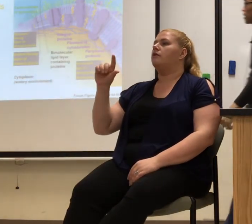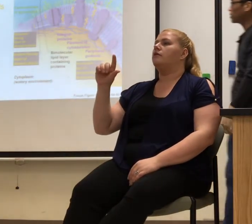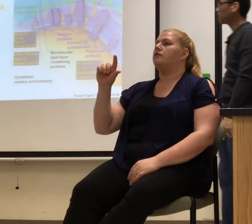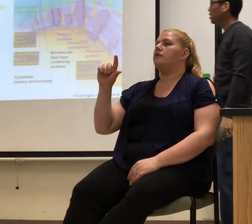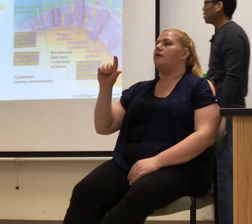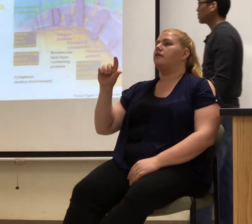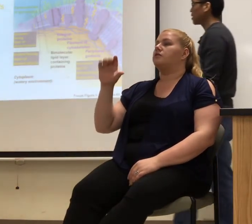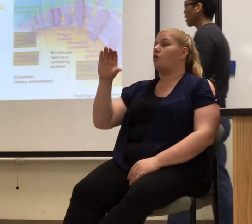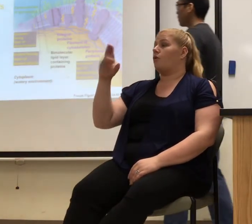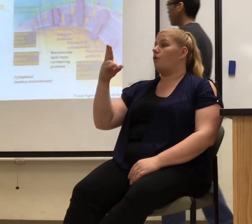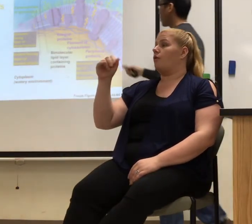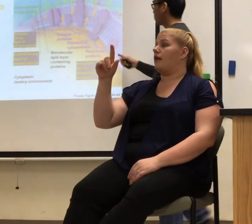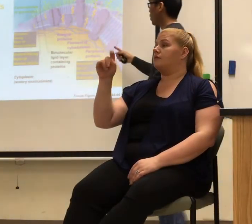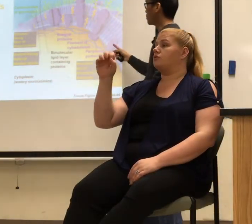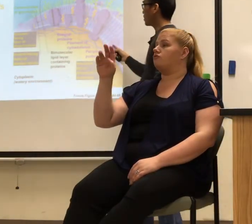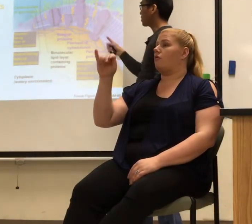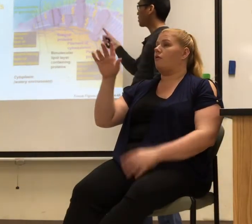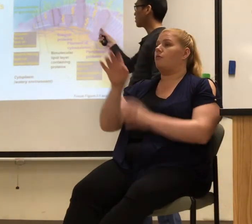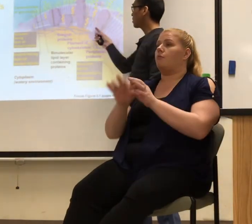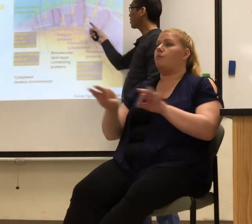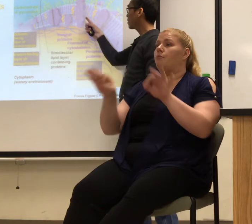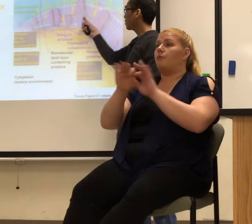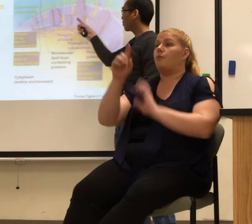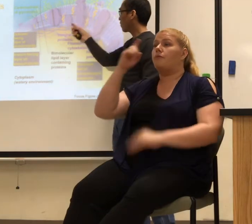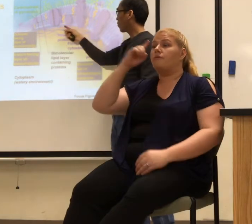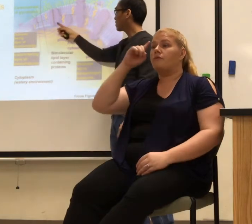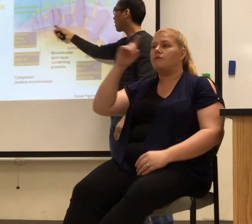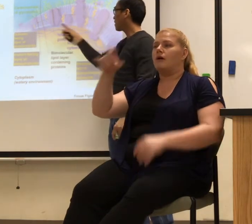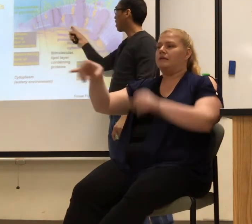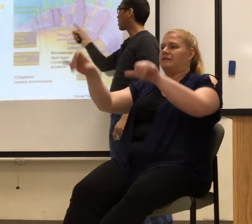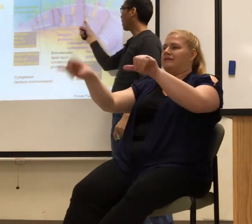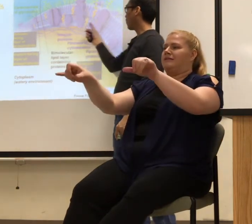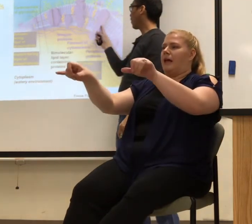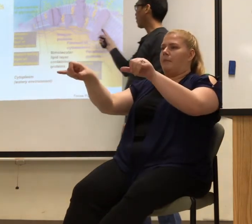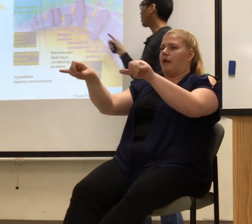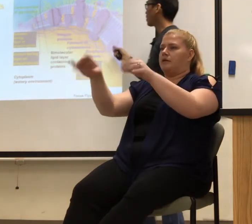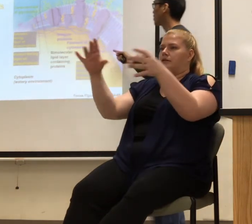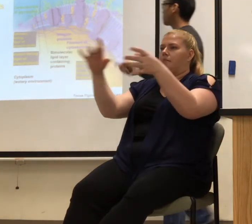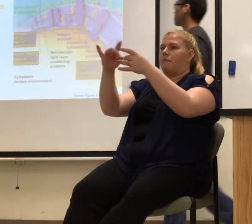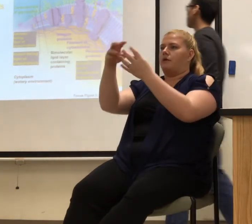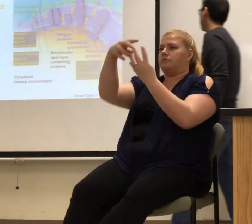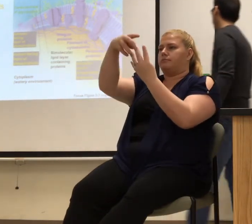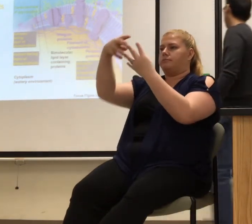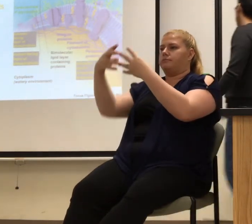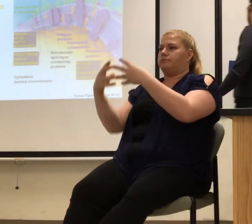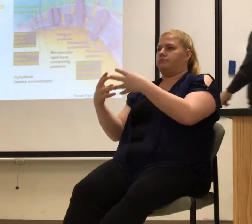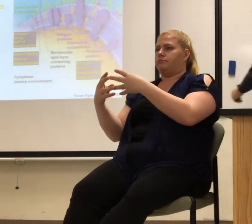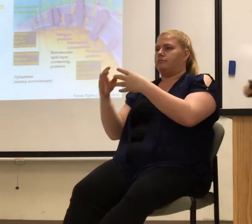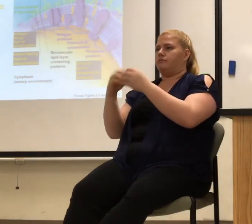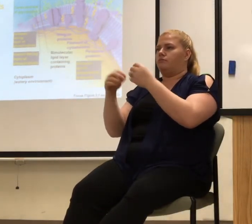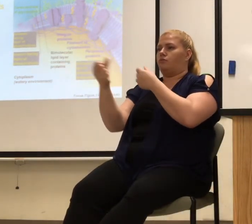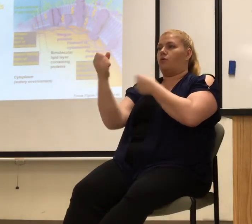Cholesterol stabilizes. There's a lot of membrane proteins, right? The ones that I talk about there.